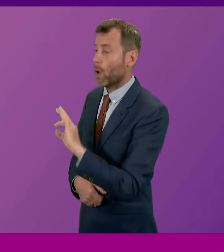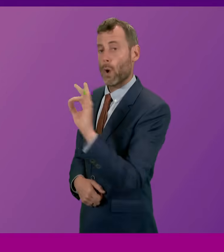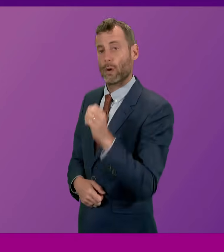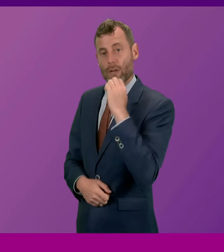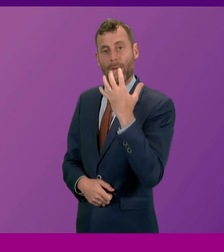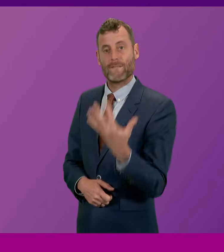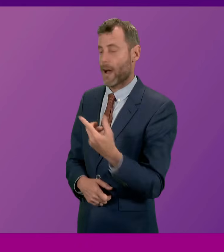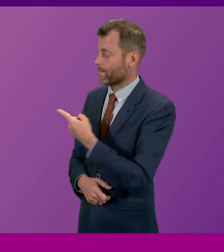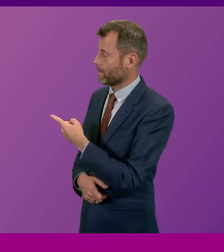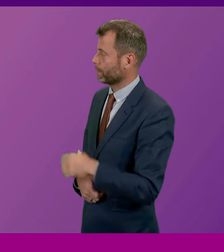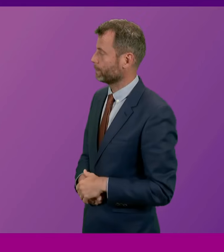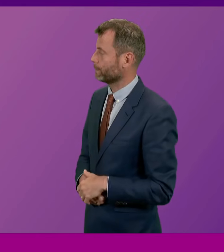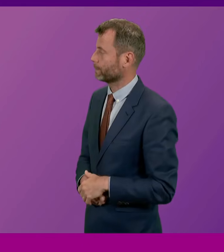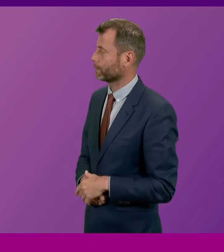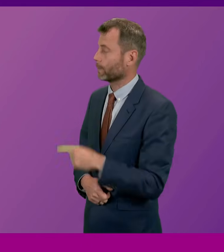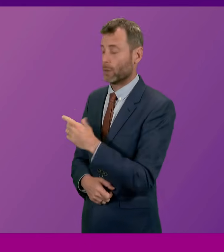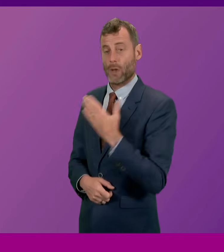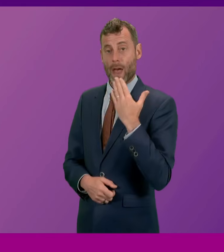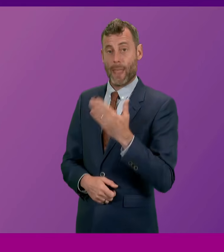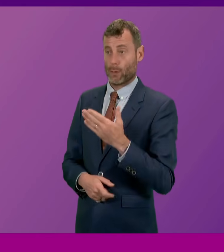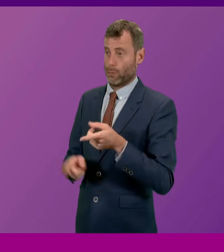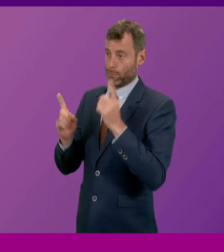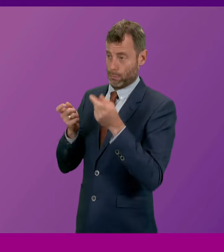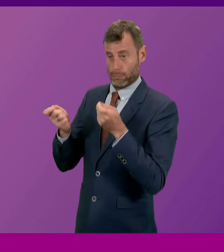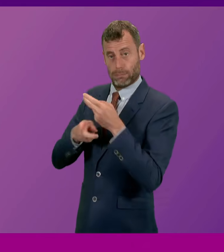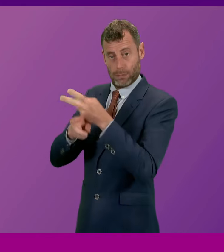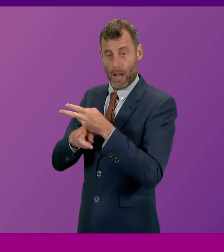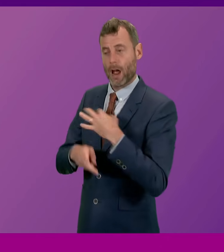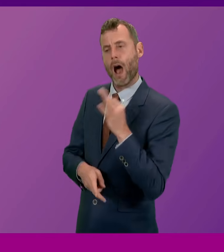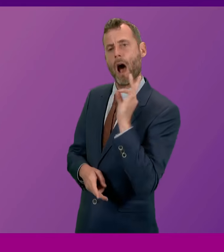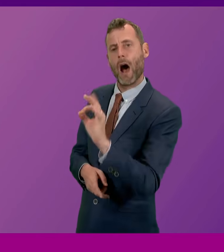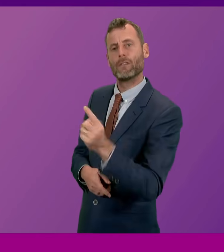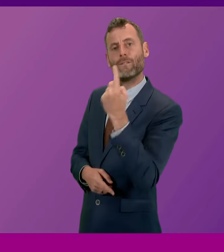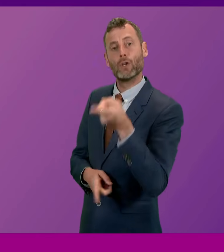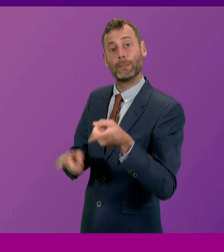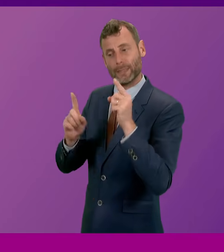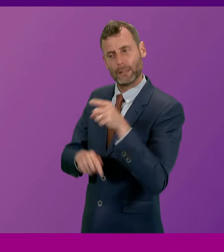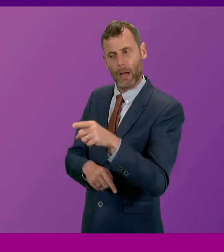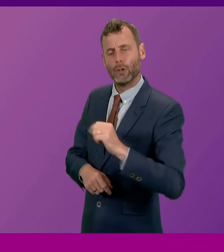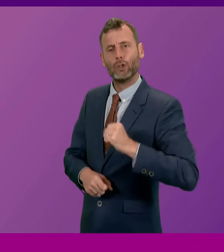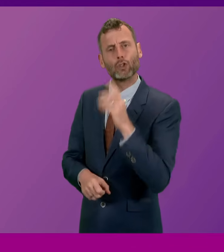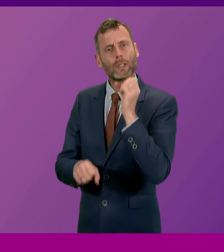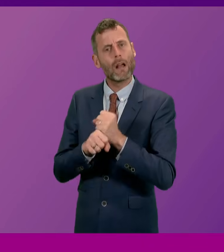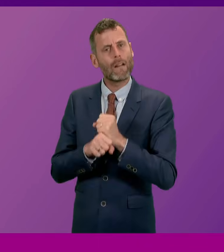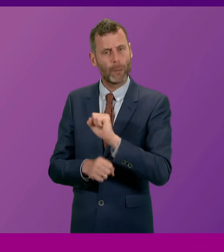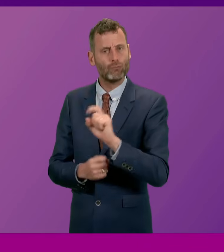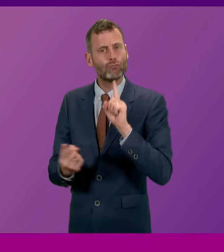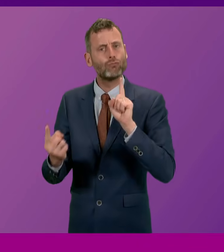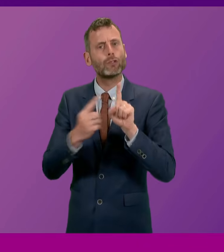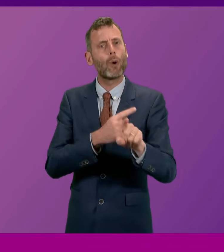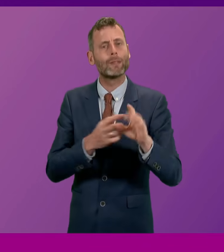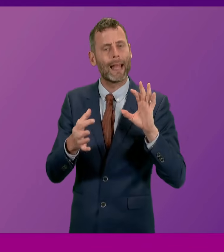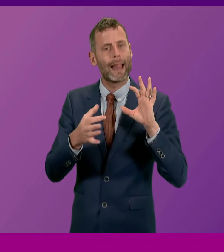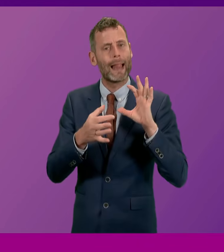Golden. Thank you, Presiding Officer. To ask the First Minister what the Scottish Government's response is to reports that up